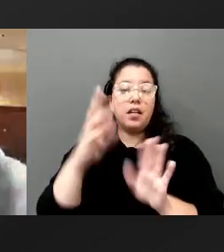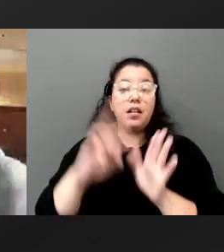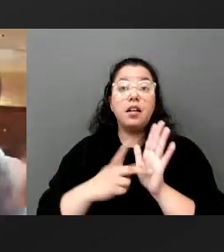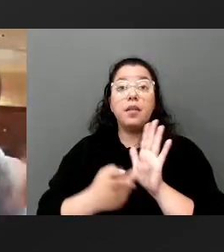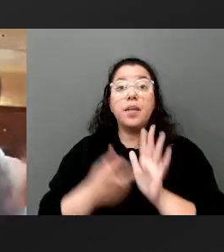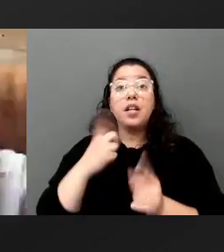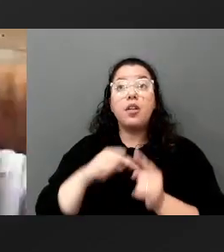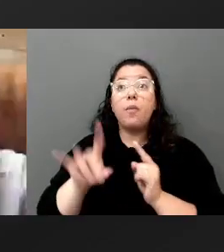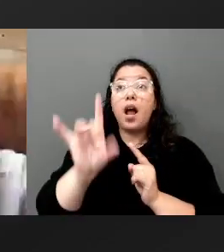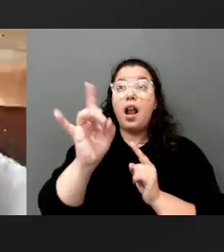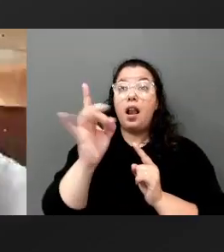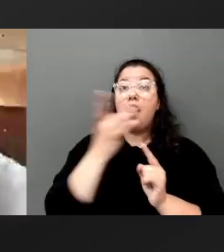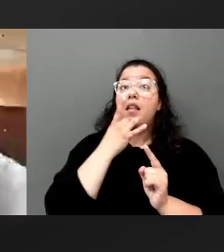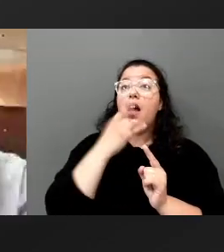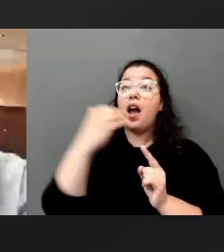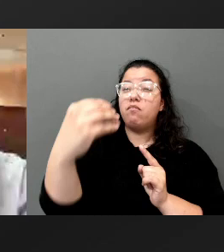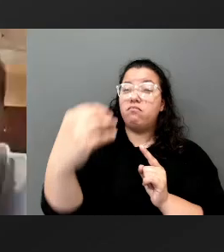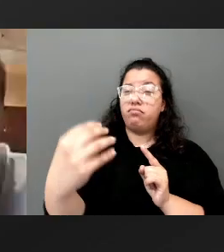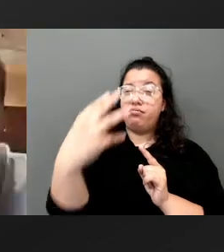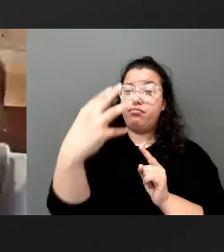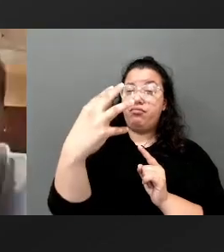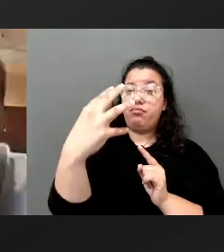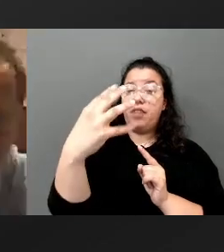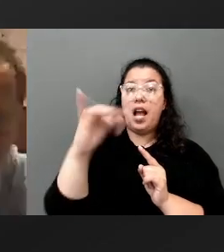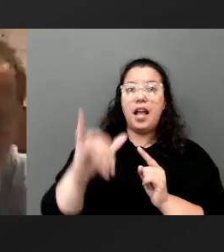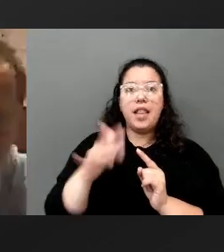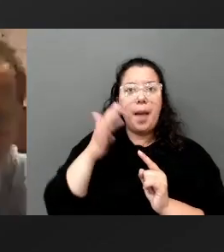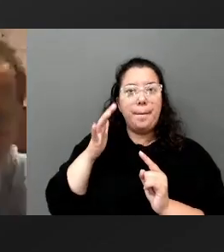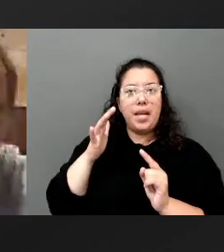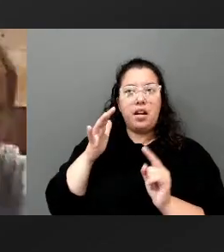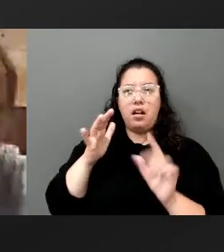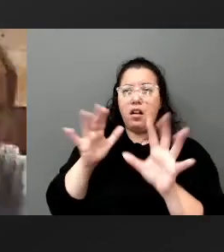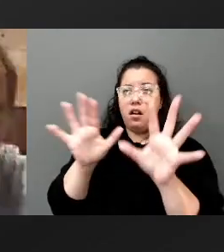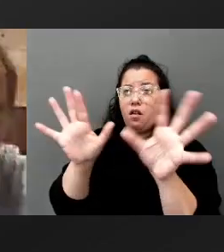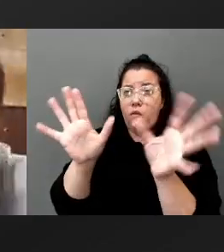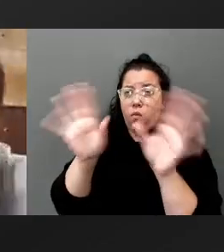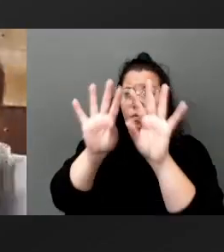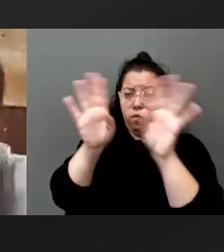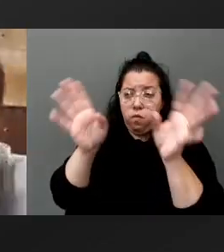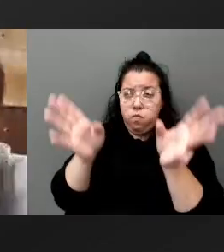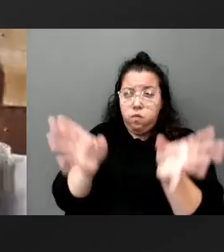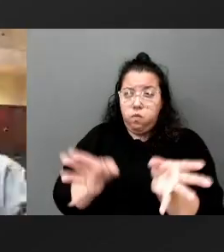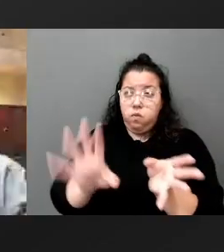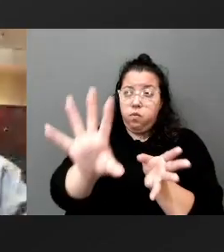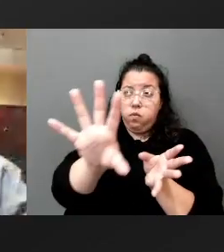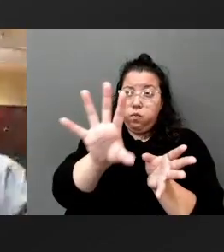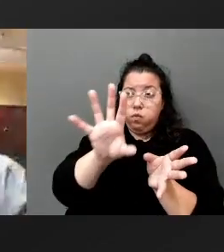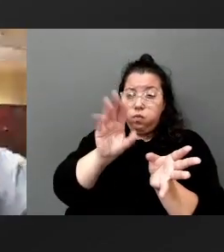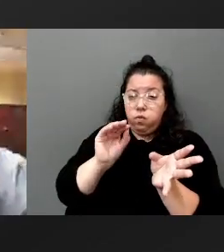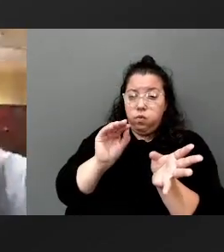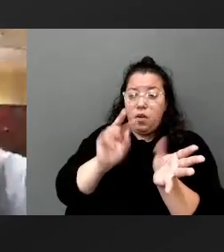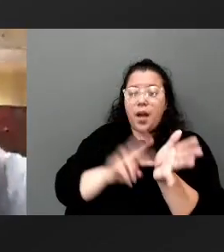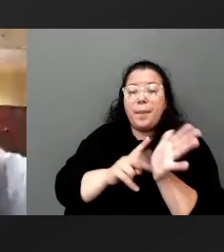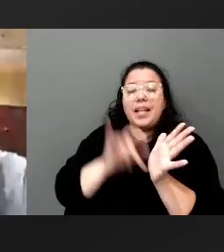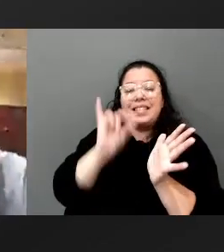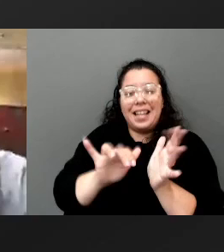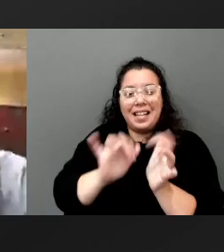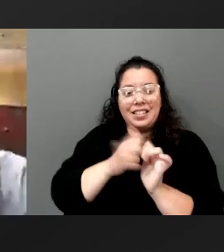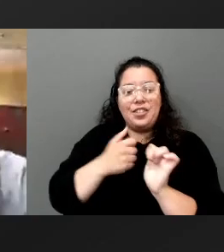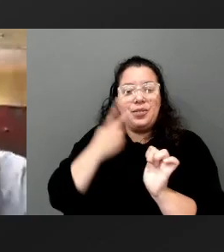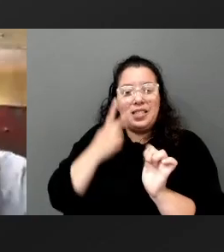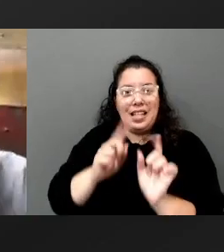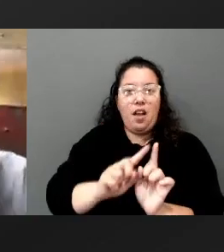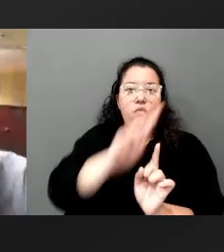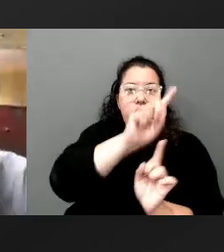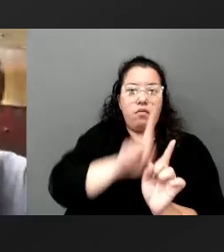funky shape, that's 6 sides, that's what creates those spikes that you see coming out. So you can think of it as sort of it's